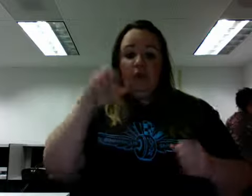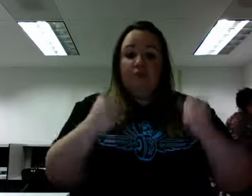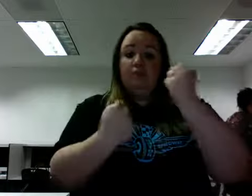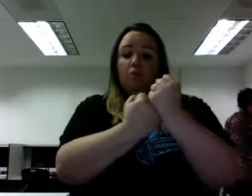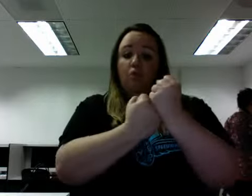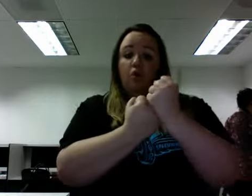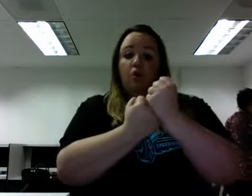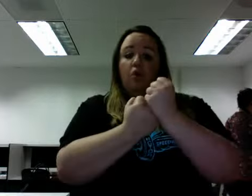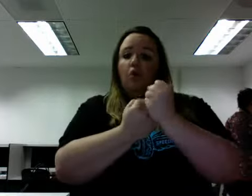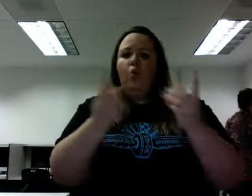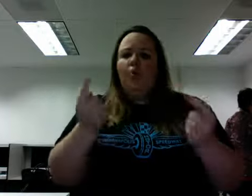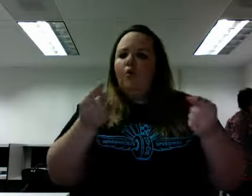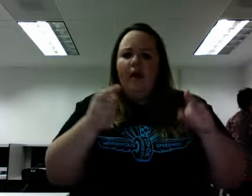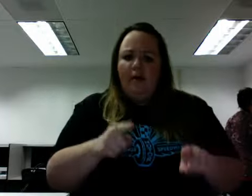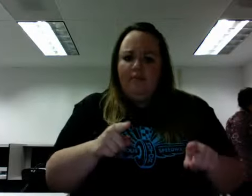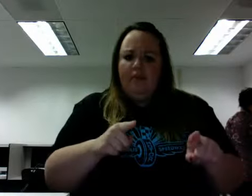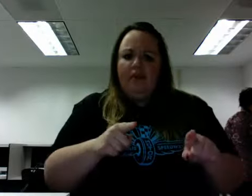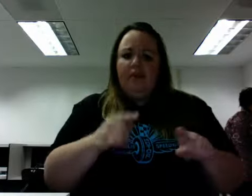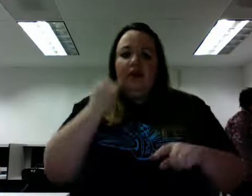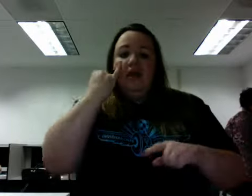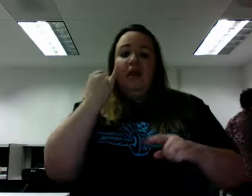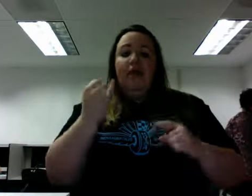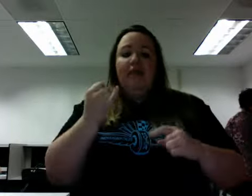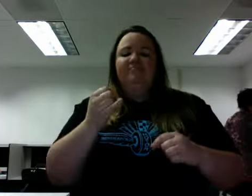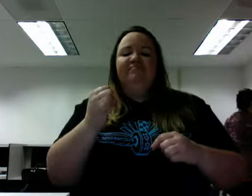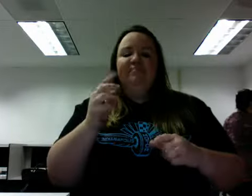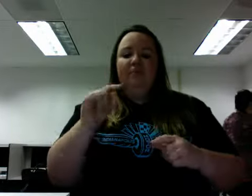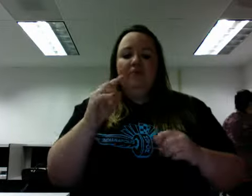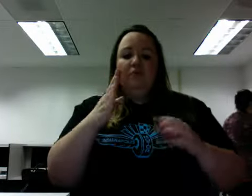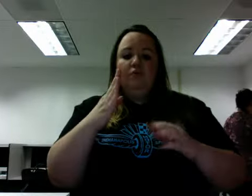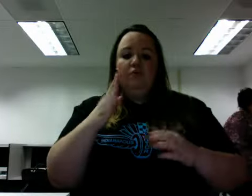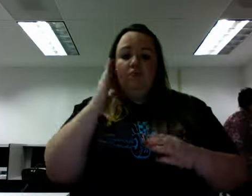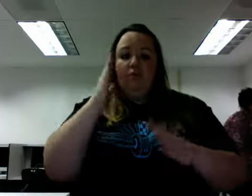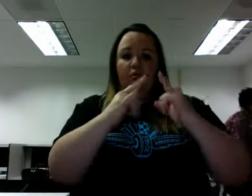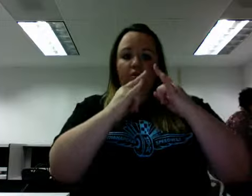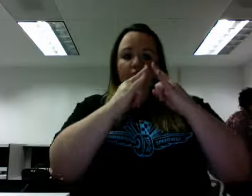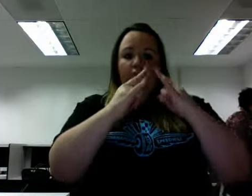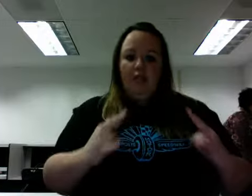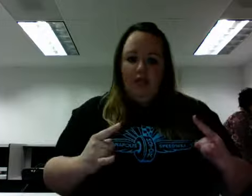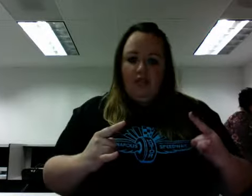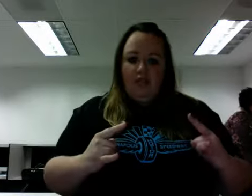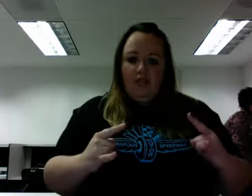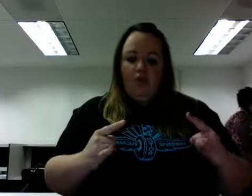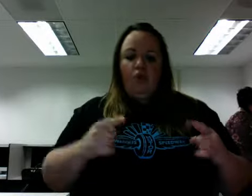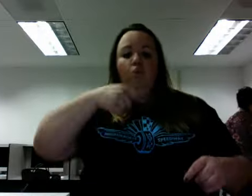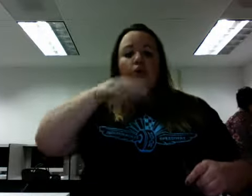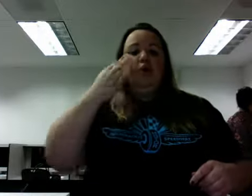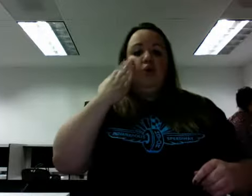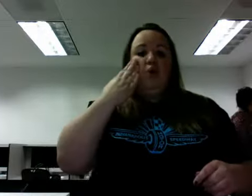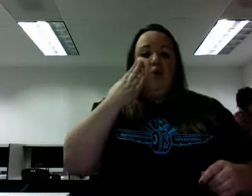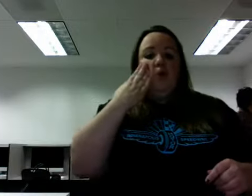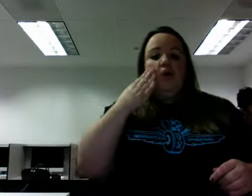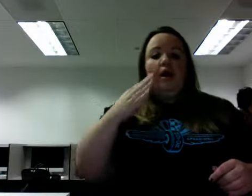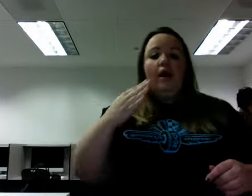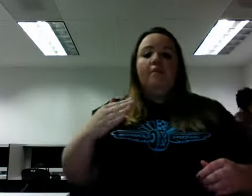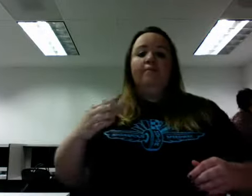lay there. We can understand or we can imagine what our bodies look like without the skeletal system. How much we can get done. Yes, Tiffany.